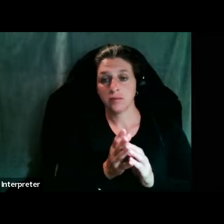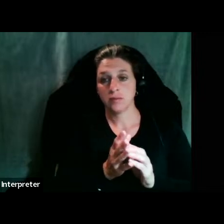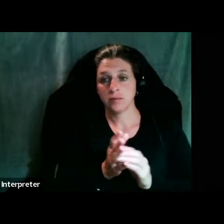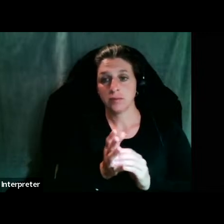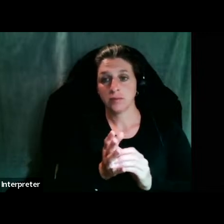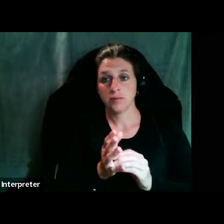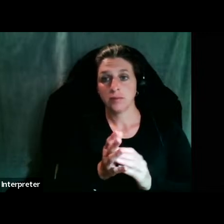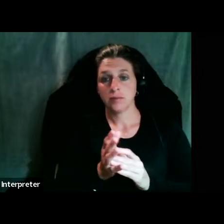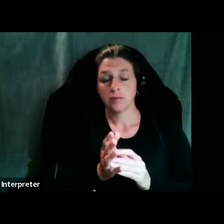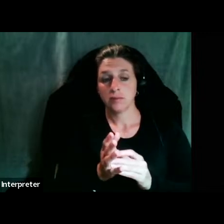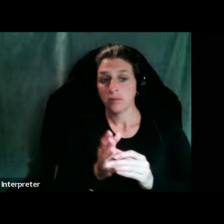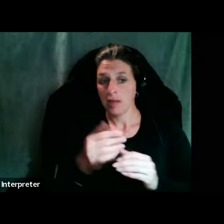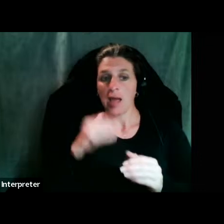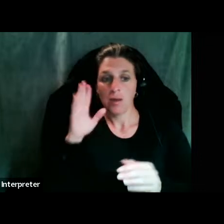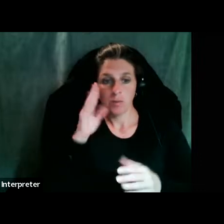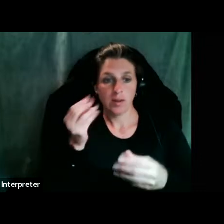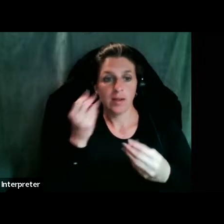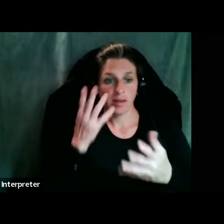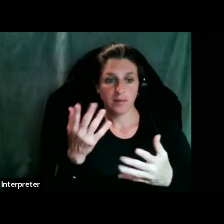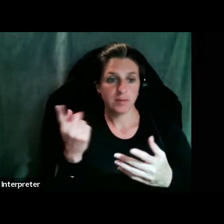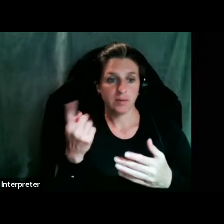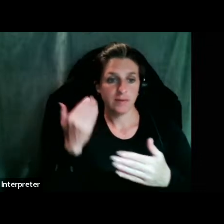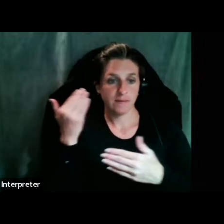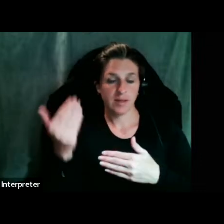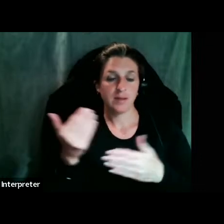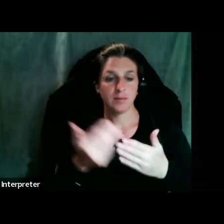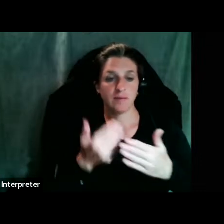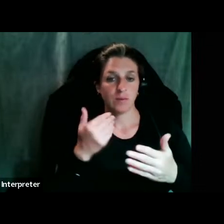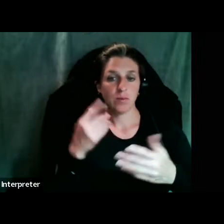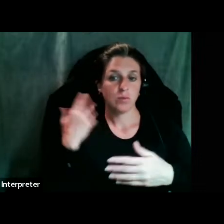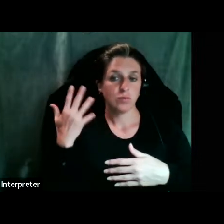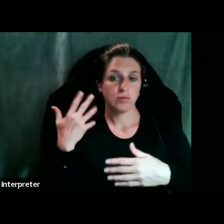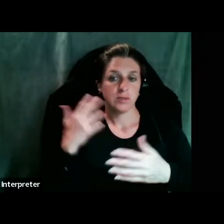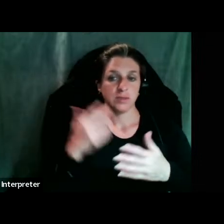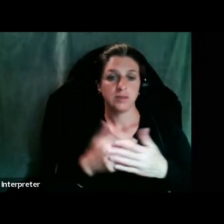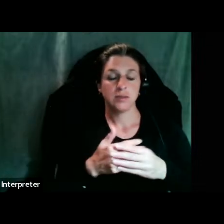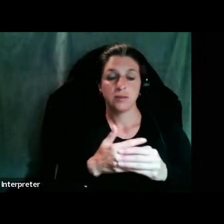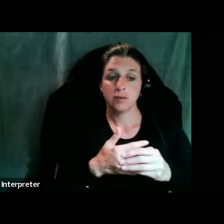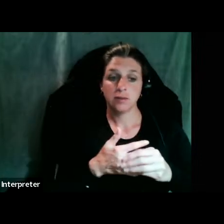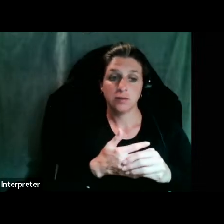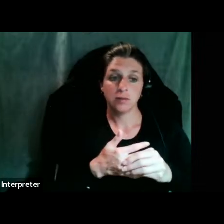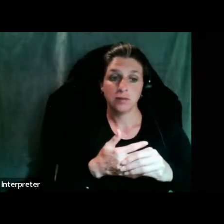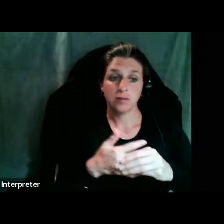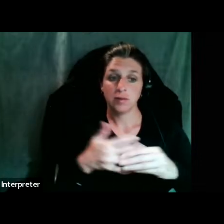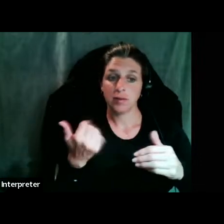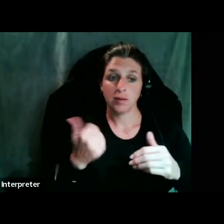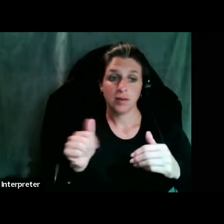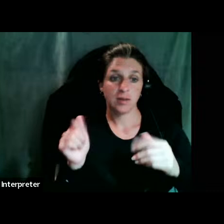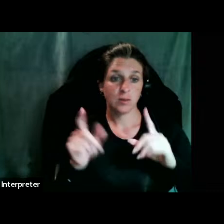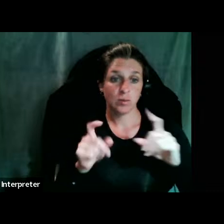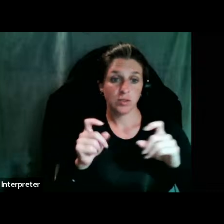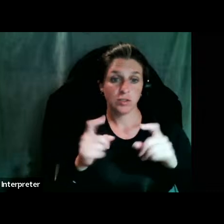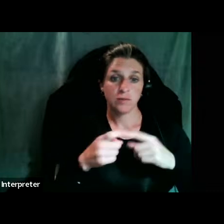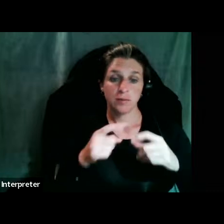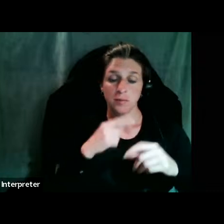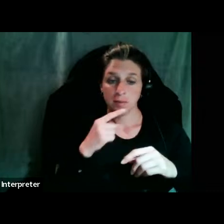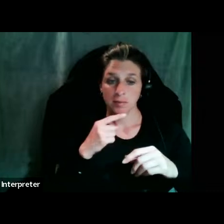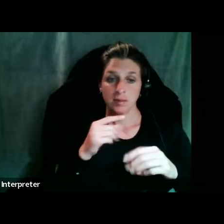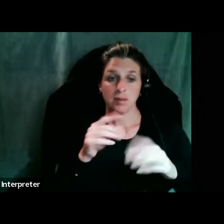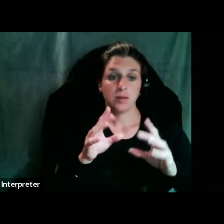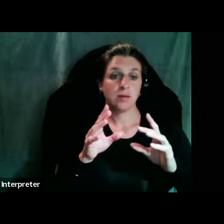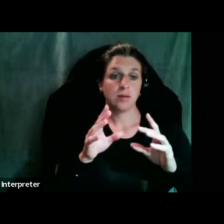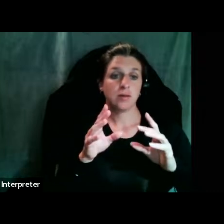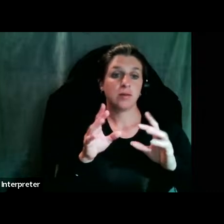know in advance All right. before it goes crazy. Okay. All right, are there any questions from the public or comments from the